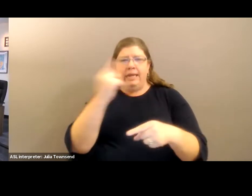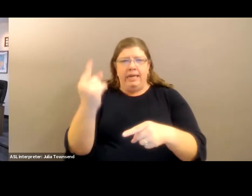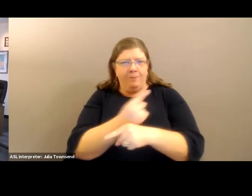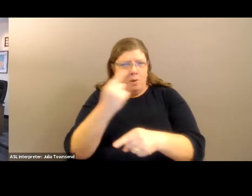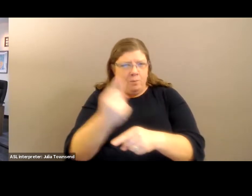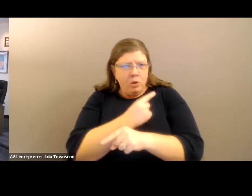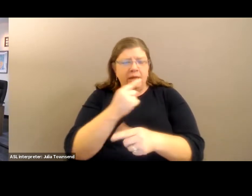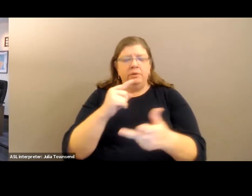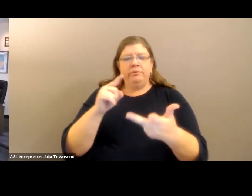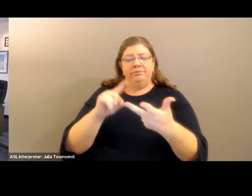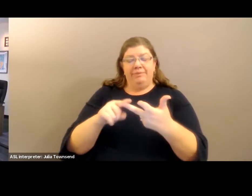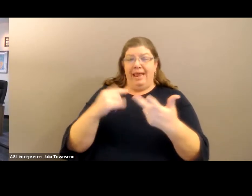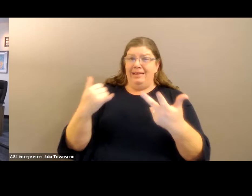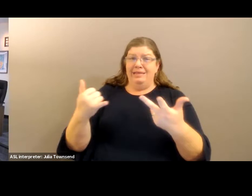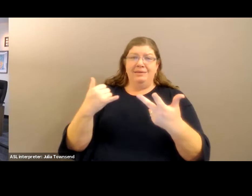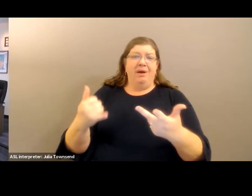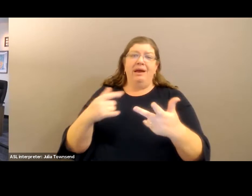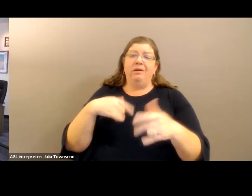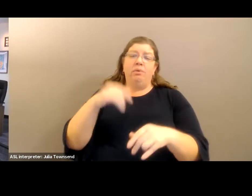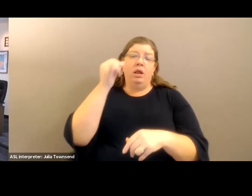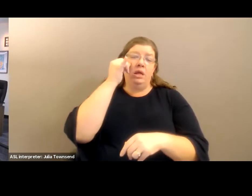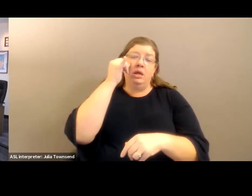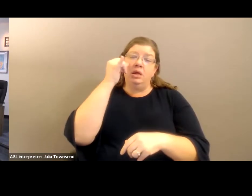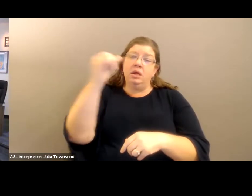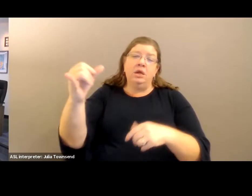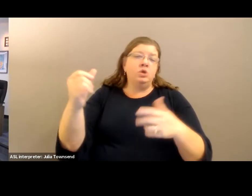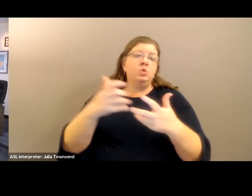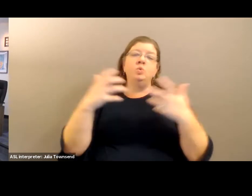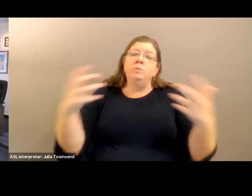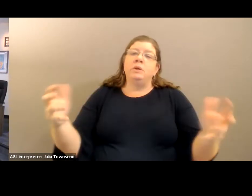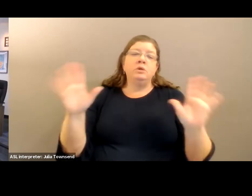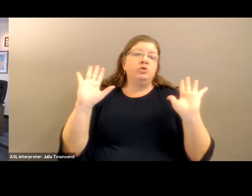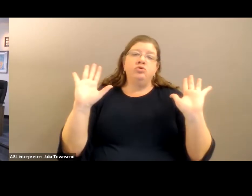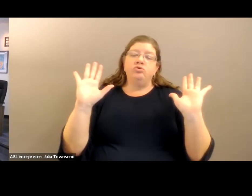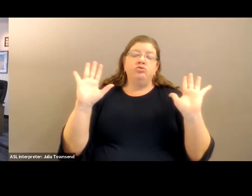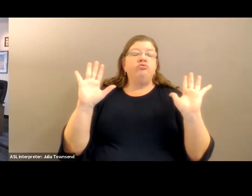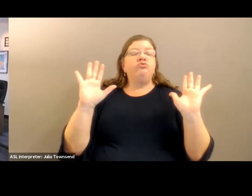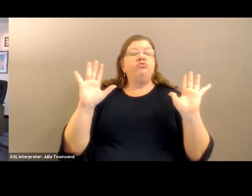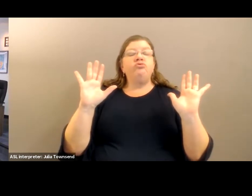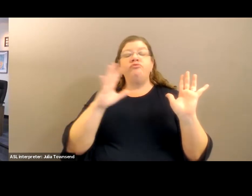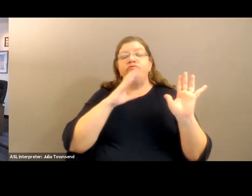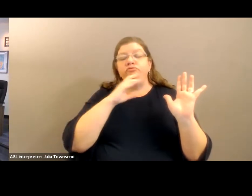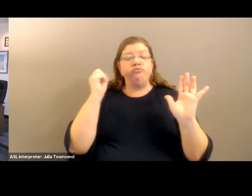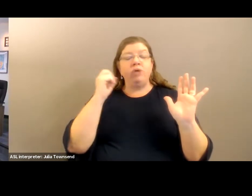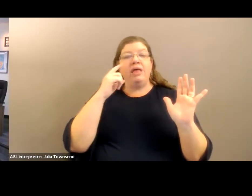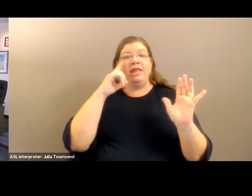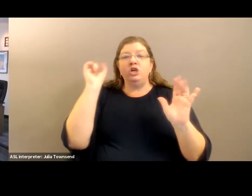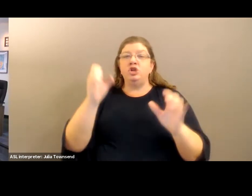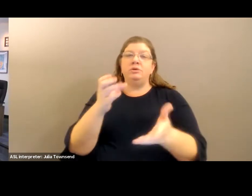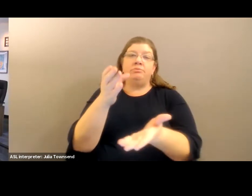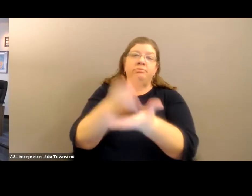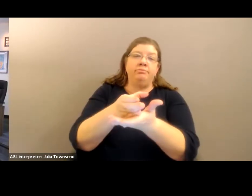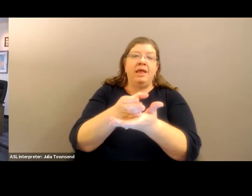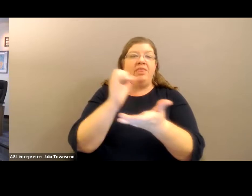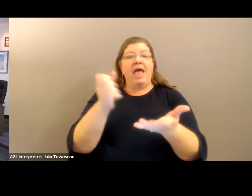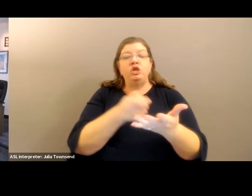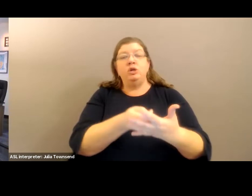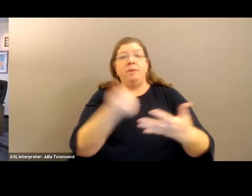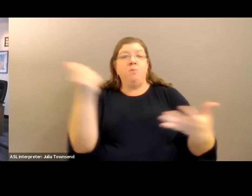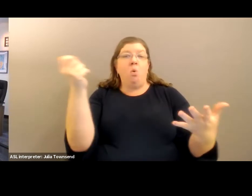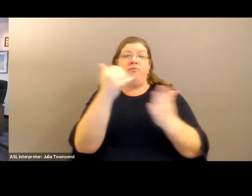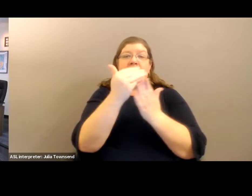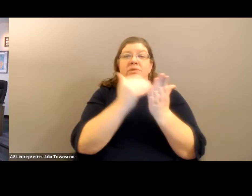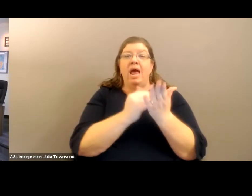inappropriate. And at this point, it's just gone on too long. And I think that should be pulled from the agenda,